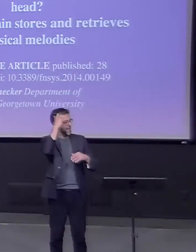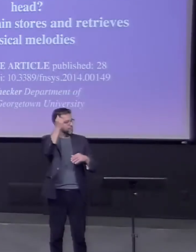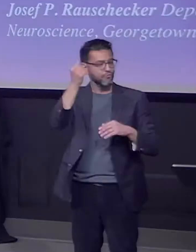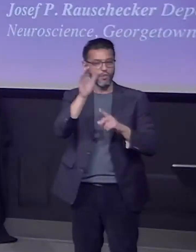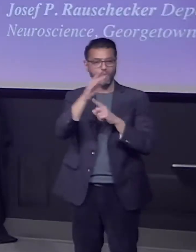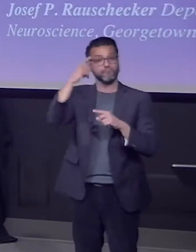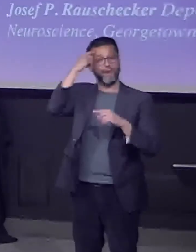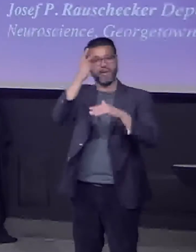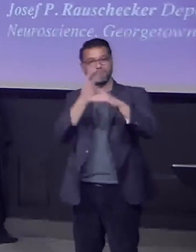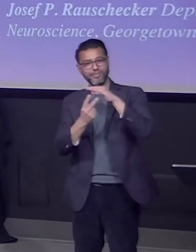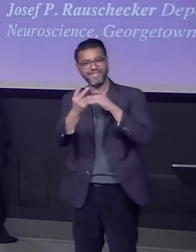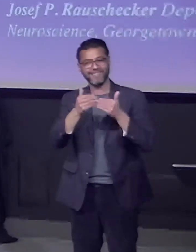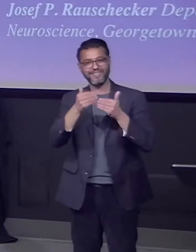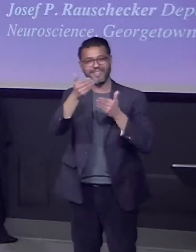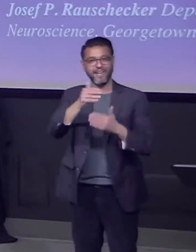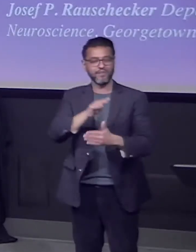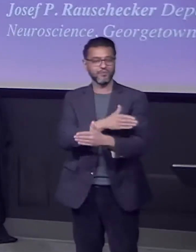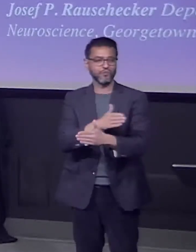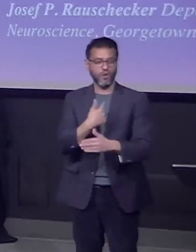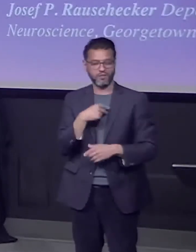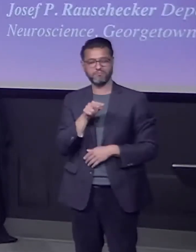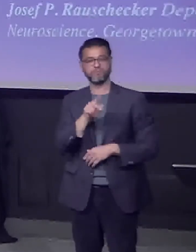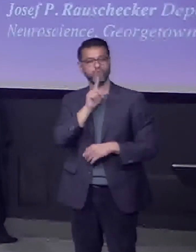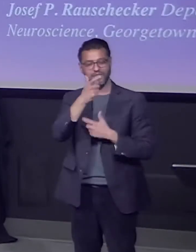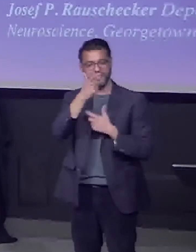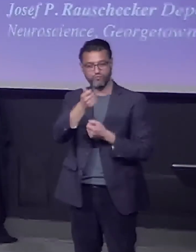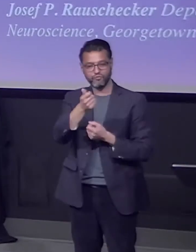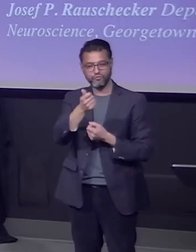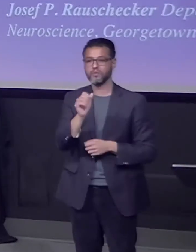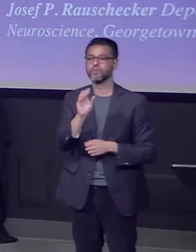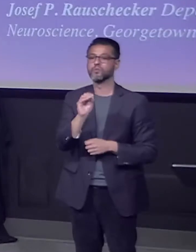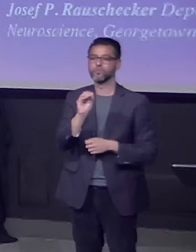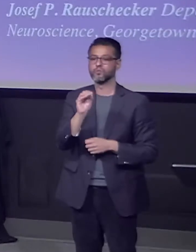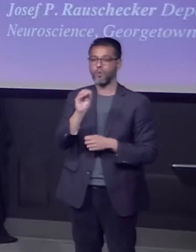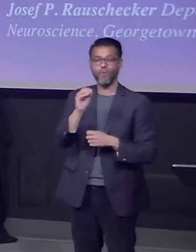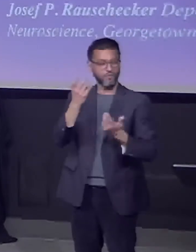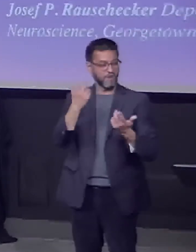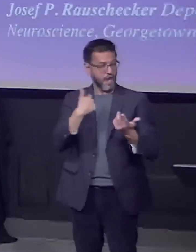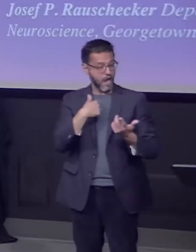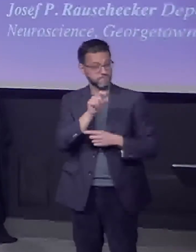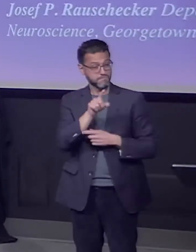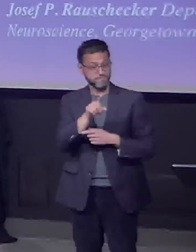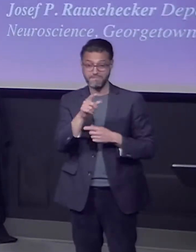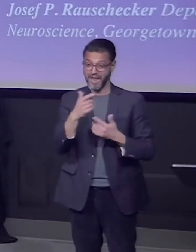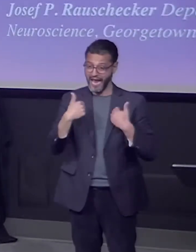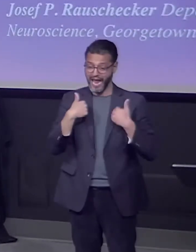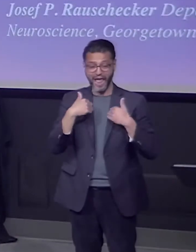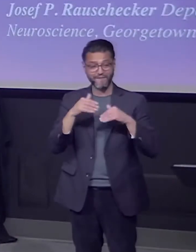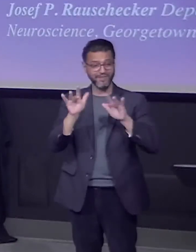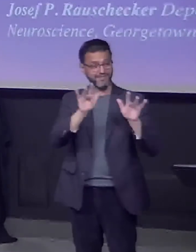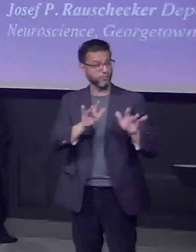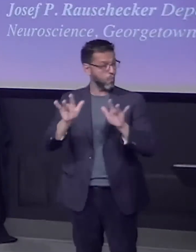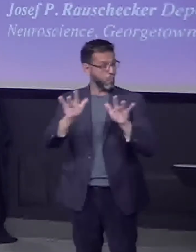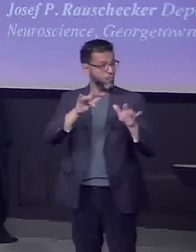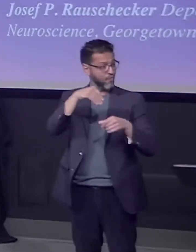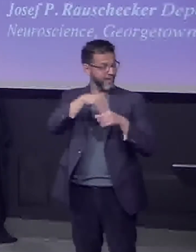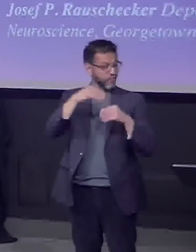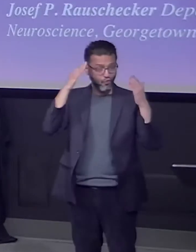hear? It's really quite interesting. And so is there a tape recorder in your head? The principle of a tape recorder is that